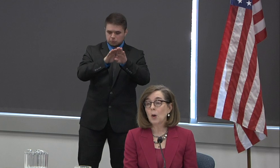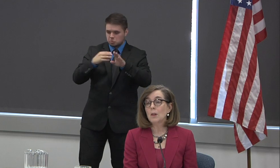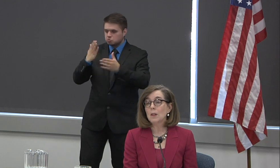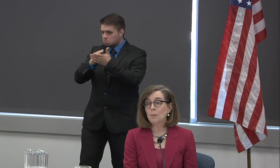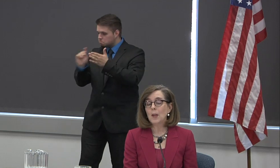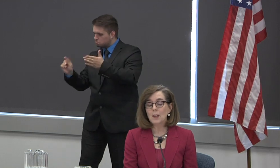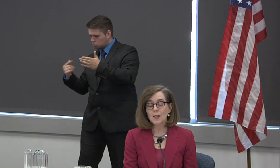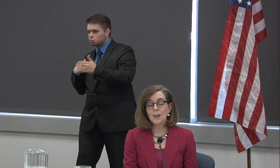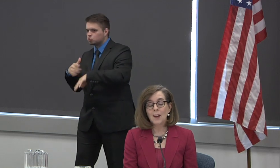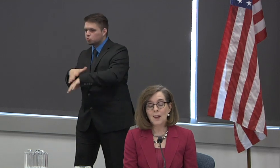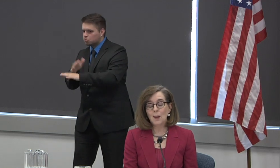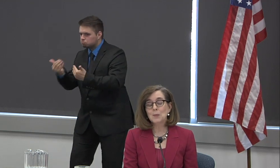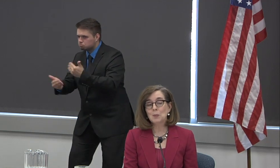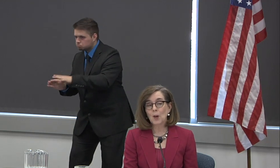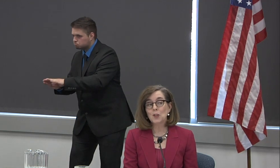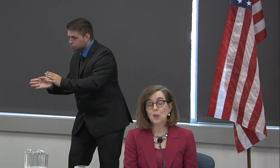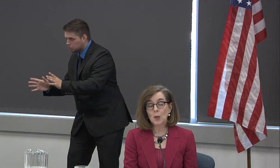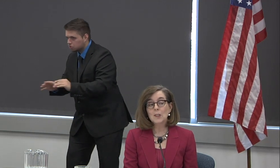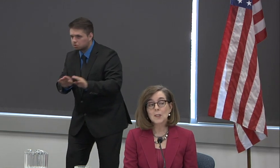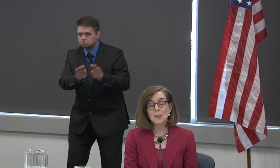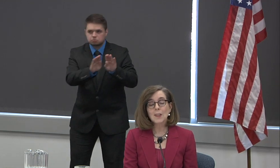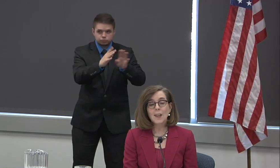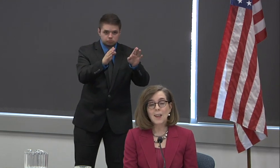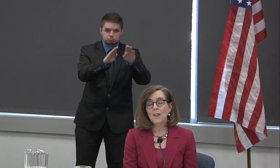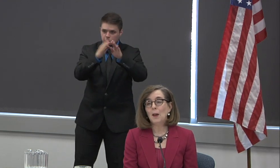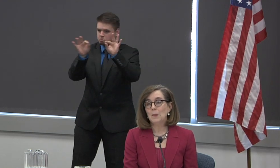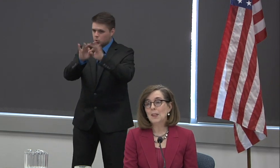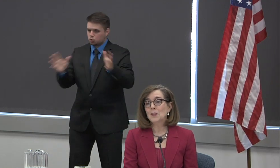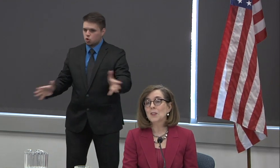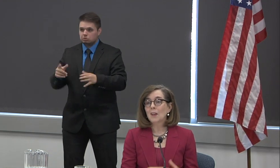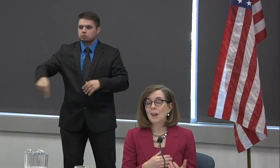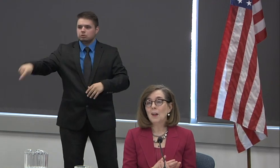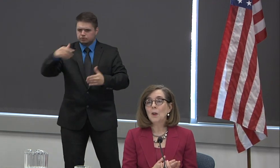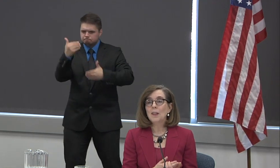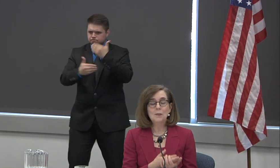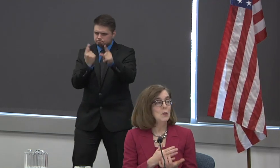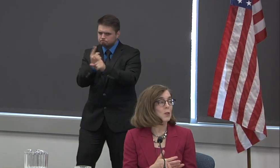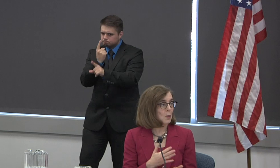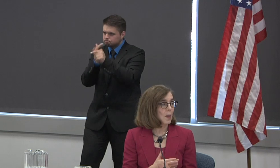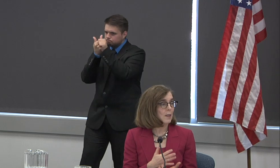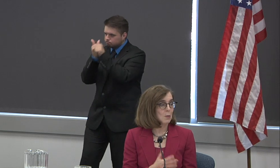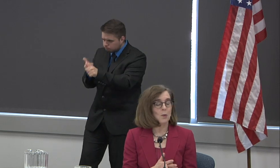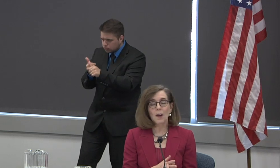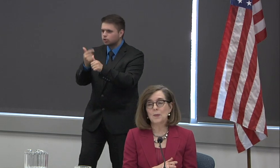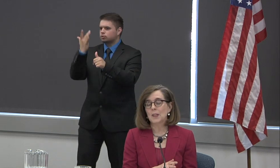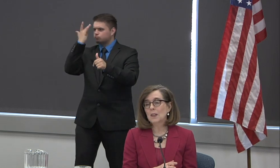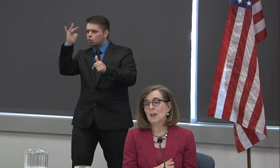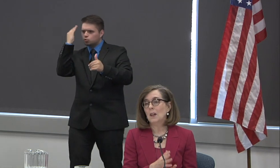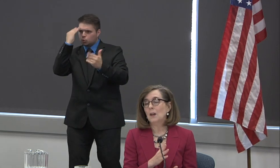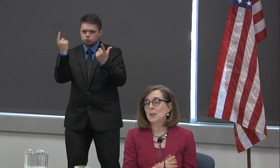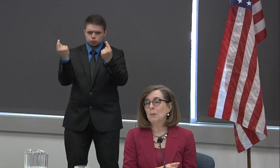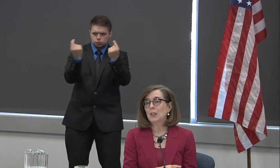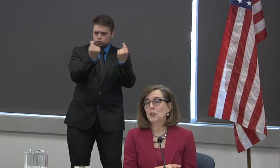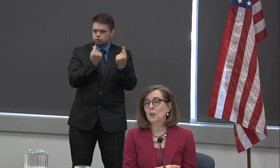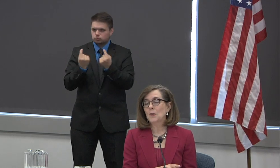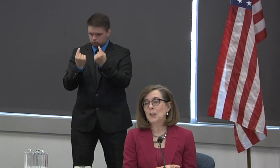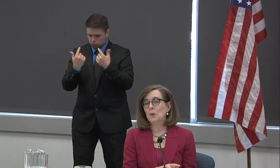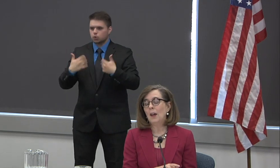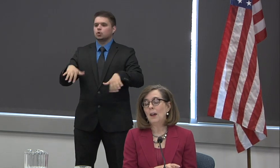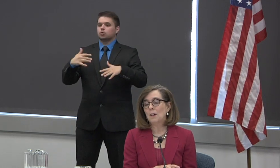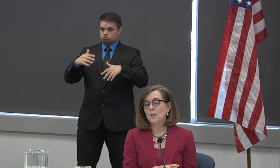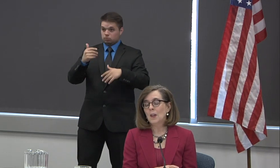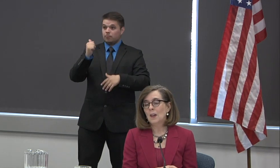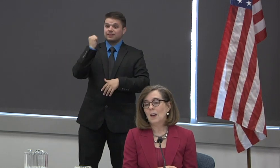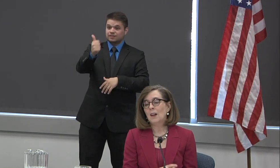smart and make smart choices, and that means if you do end up traveling, to make sure that you